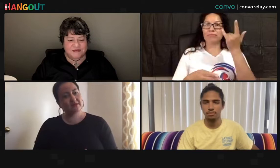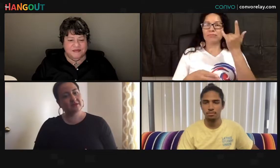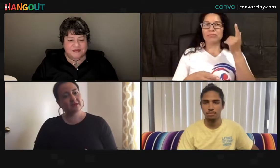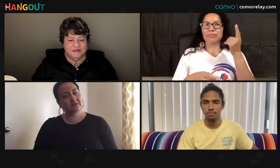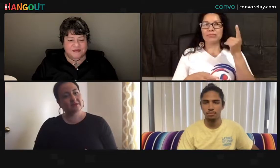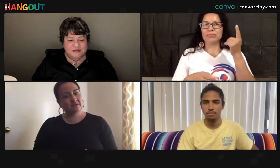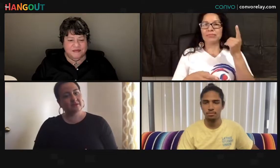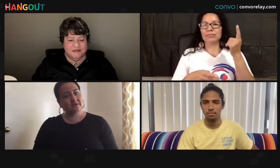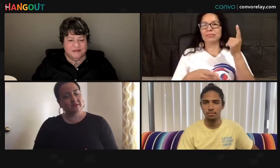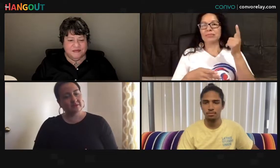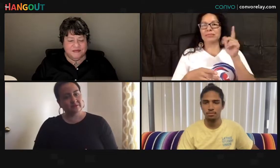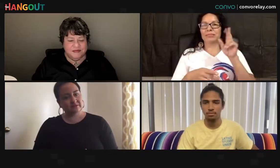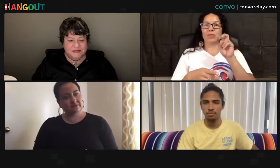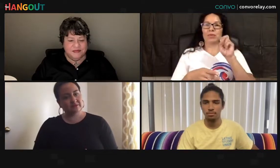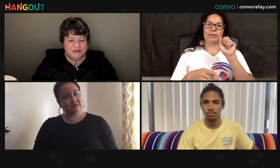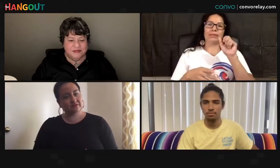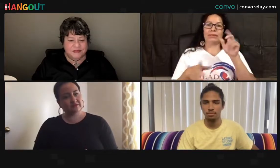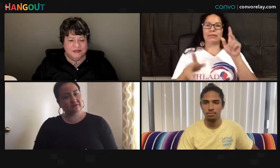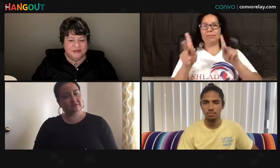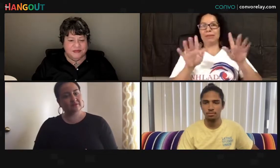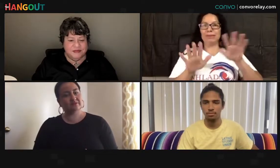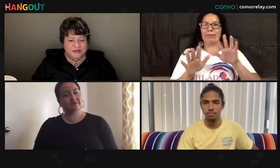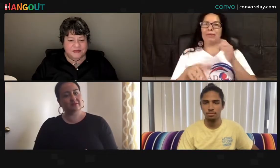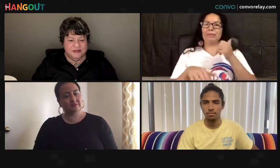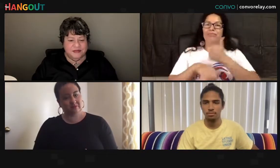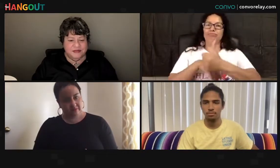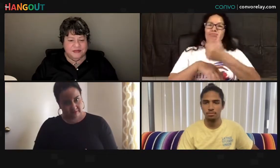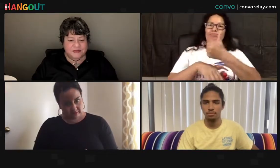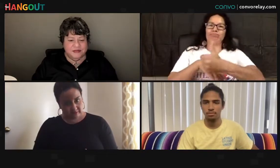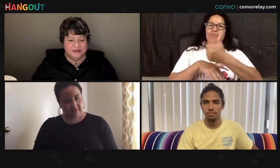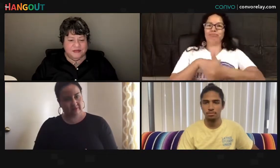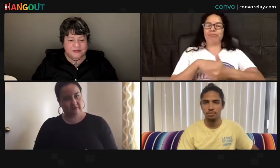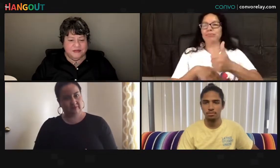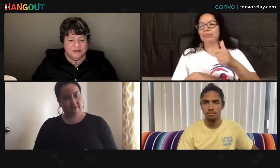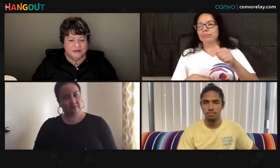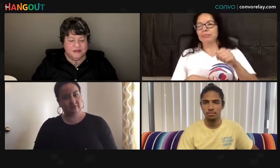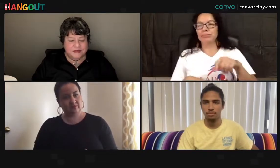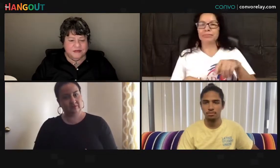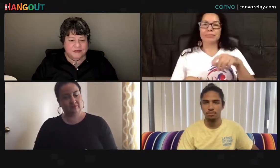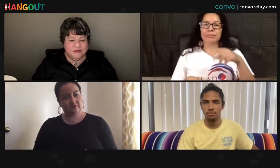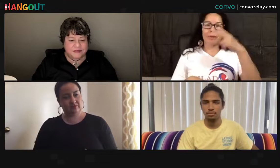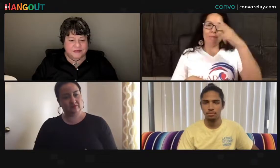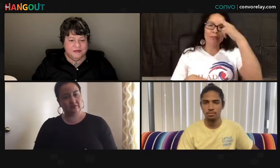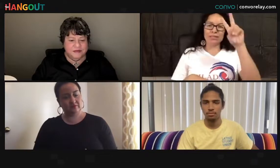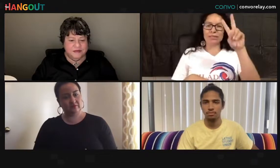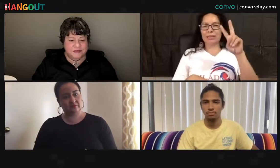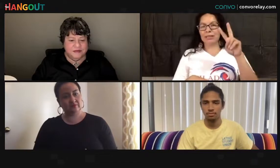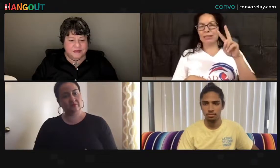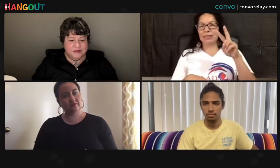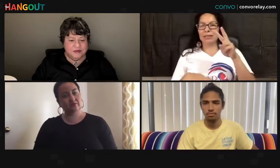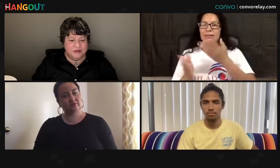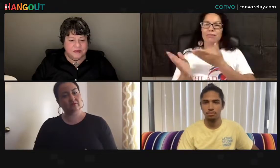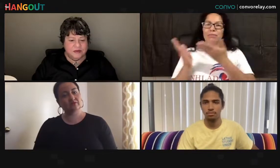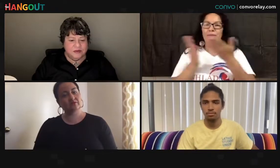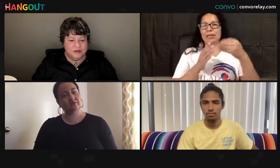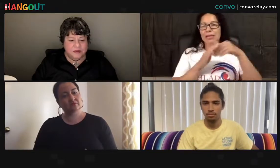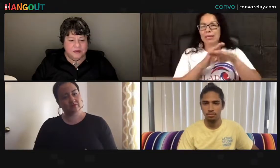to immigration and immigrants. So one of the common misconceptions that U.S. individuals have